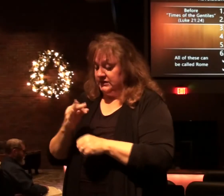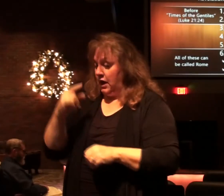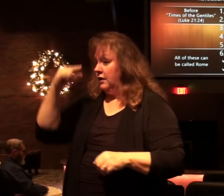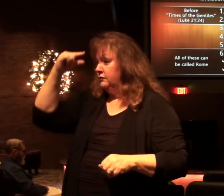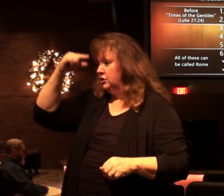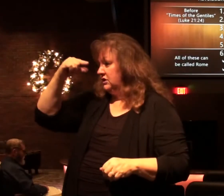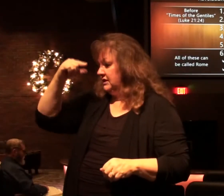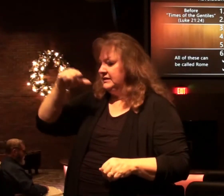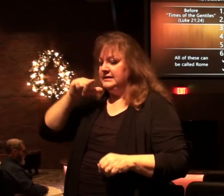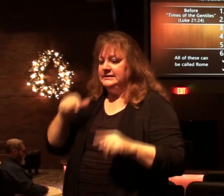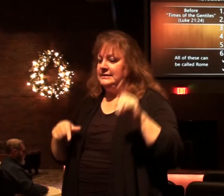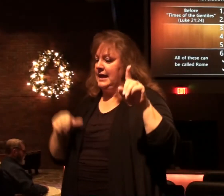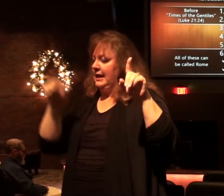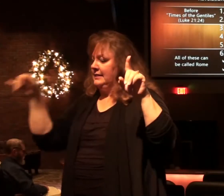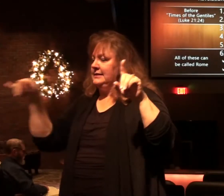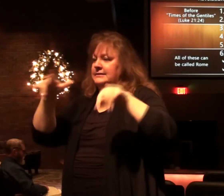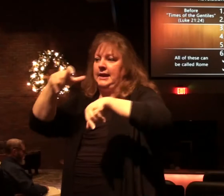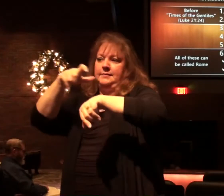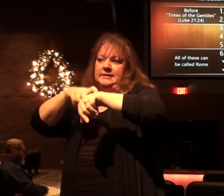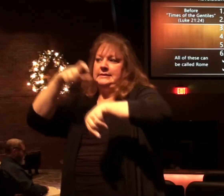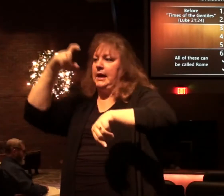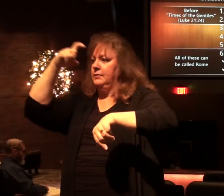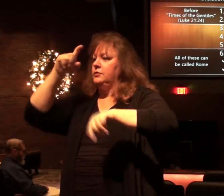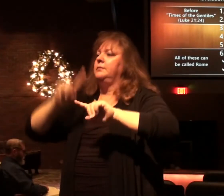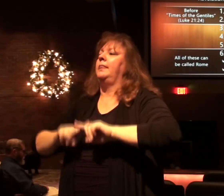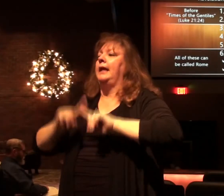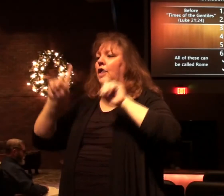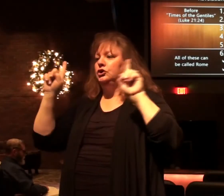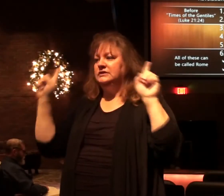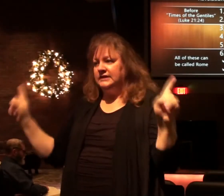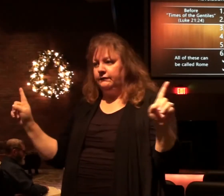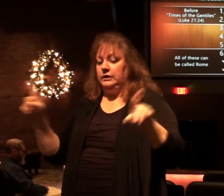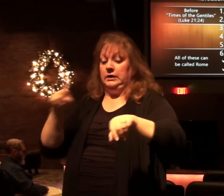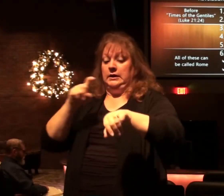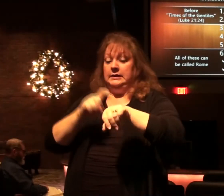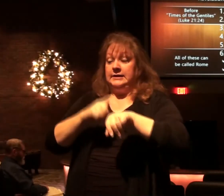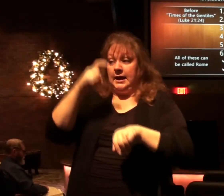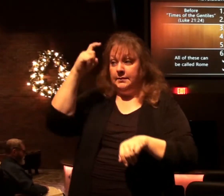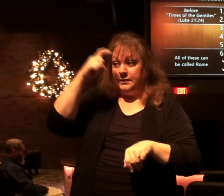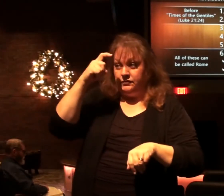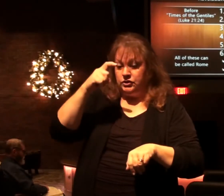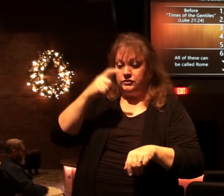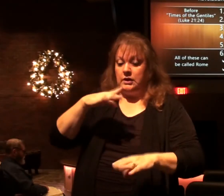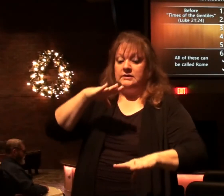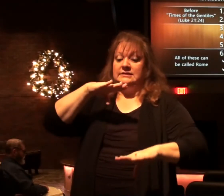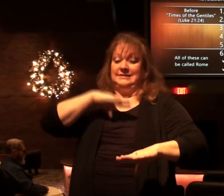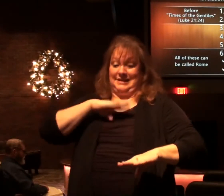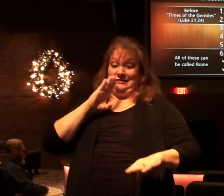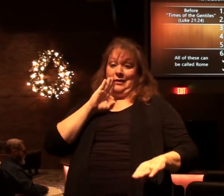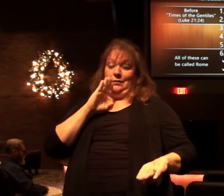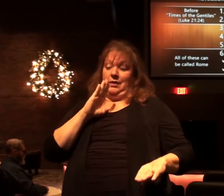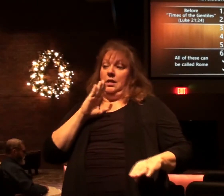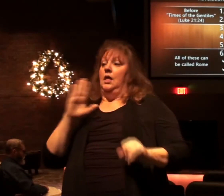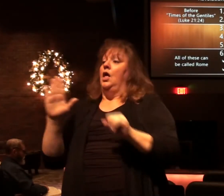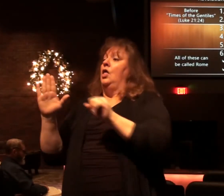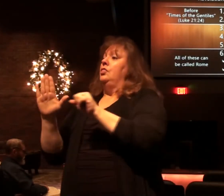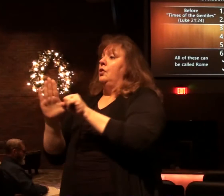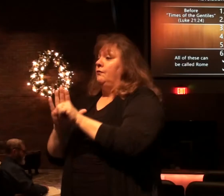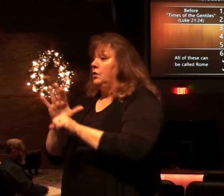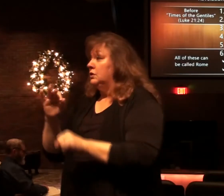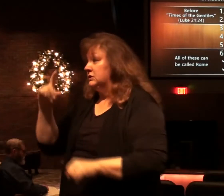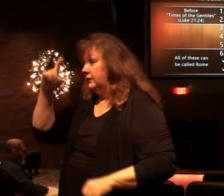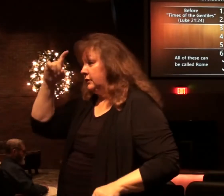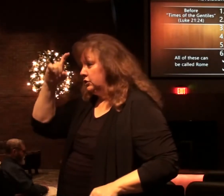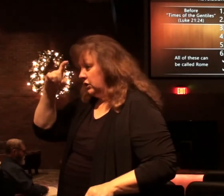Gentiles. That's not the same thing as the times of the Gentiles. The times of the Gentiles will be fulfilled. The fullness of the